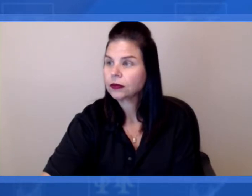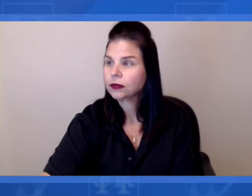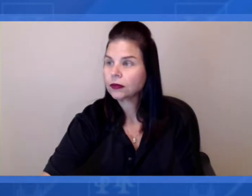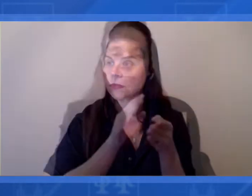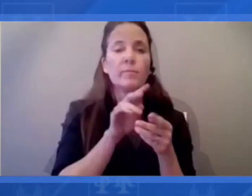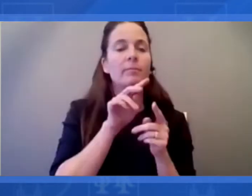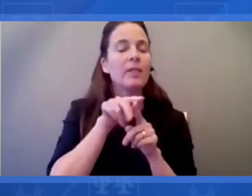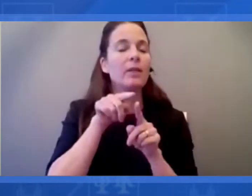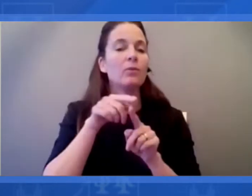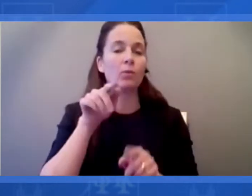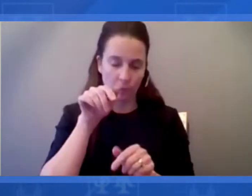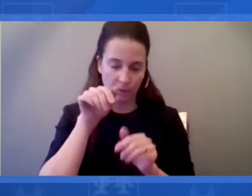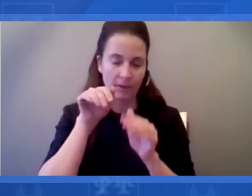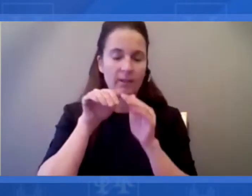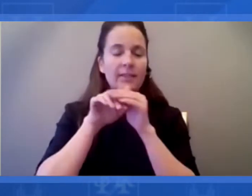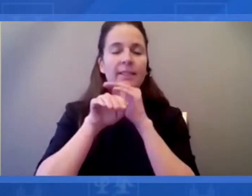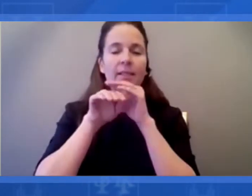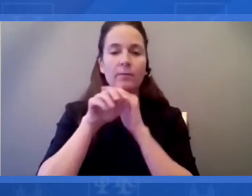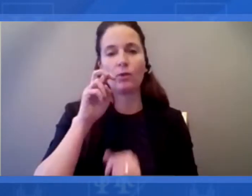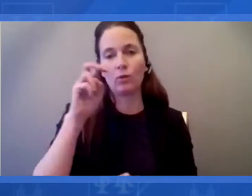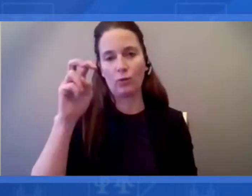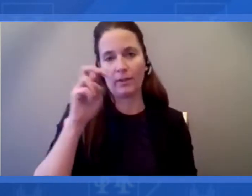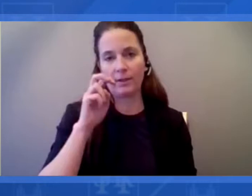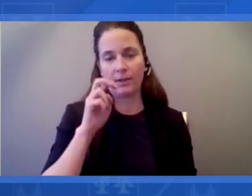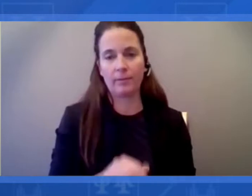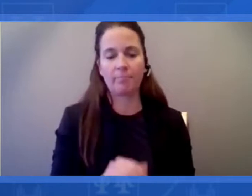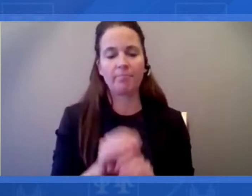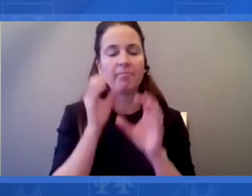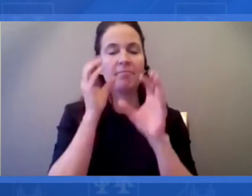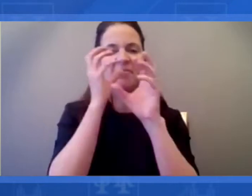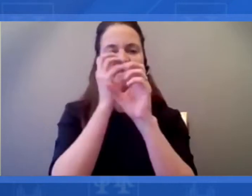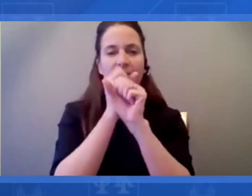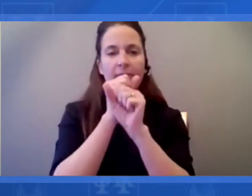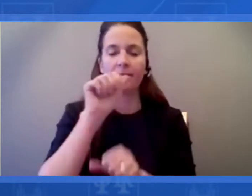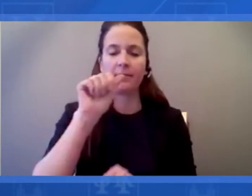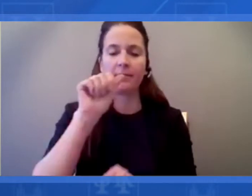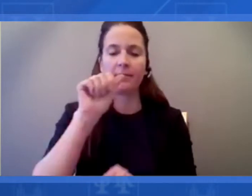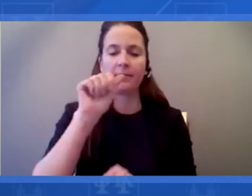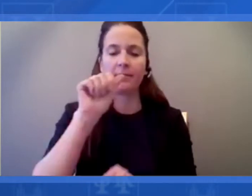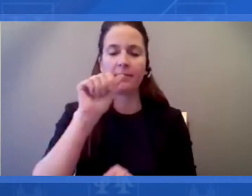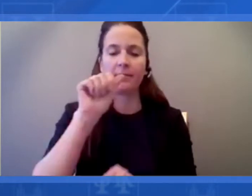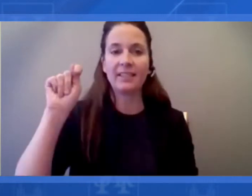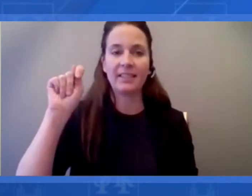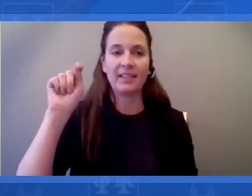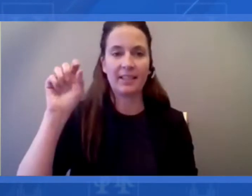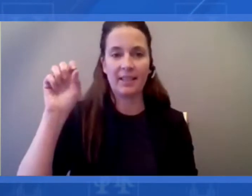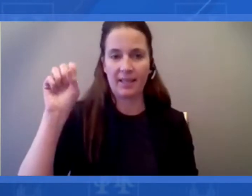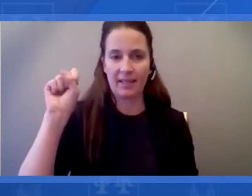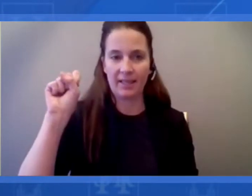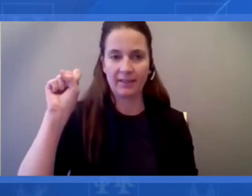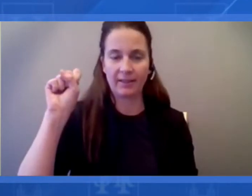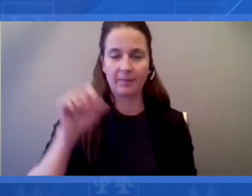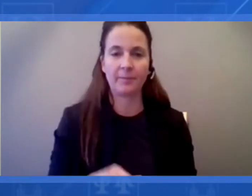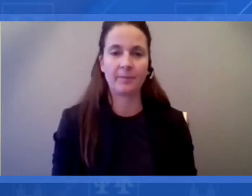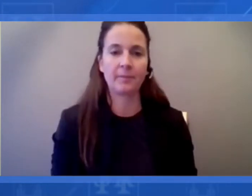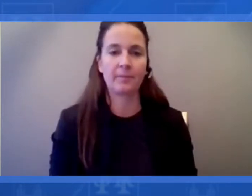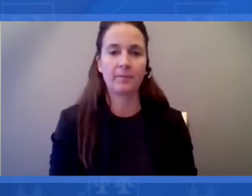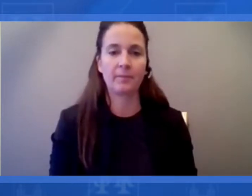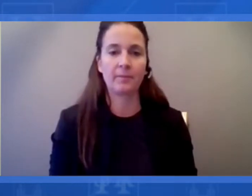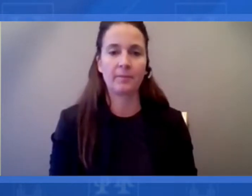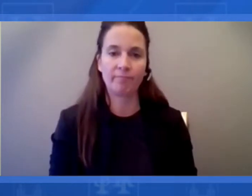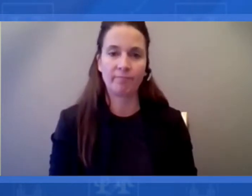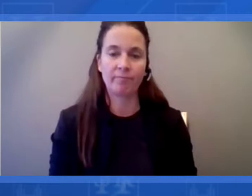Transportation Services, also known as ATS. I'm going to provide you with an overview of how the